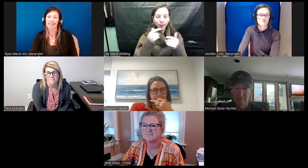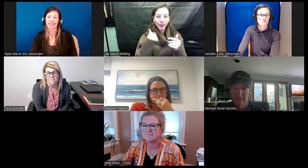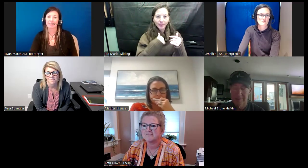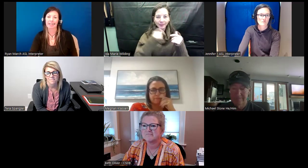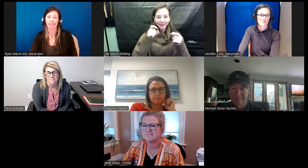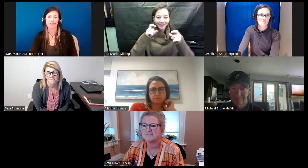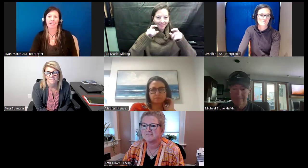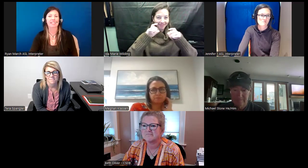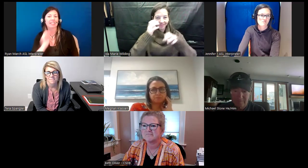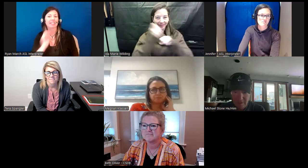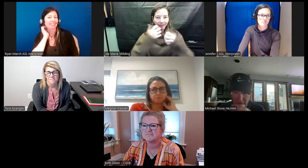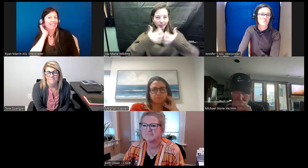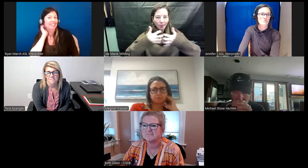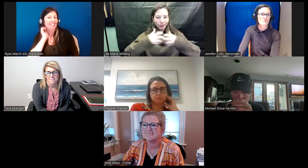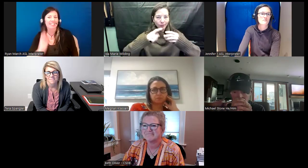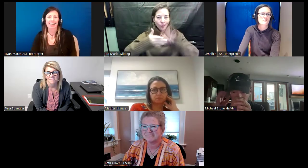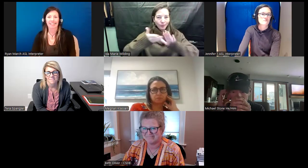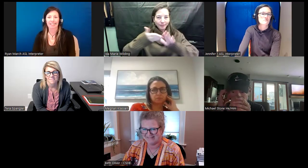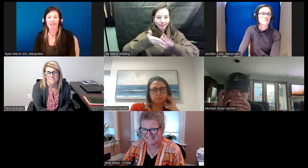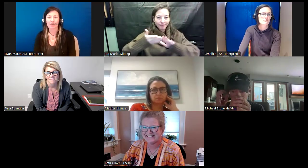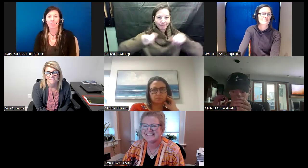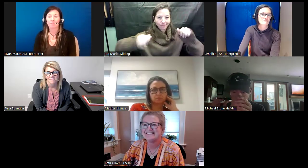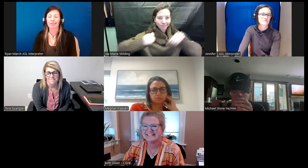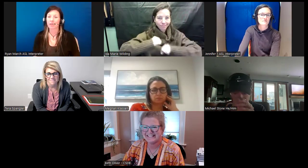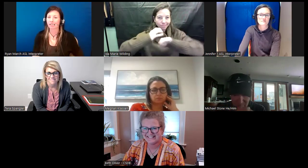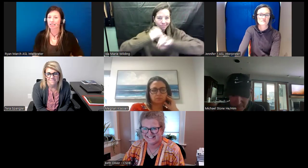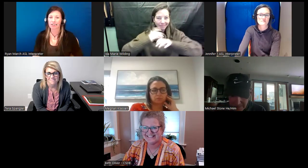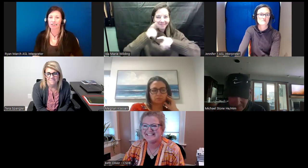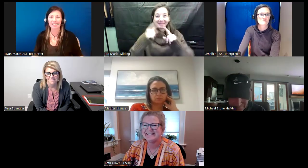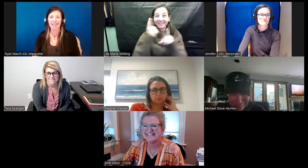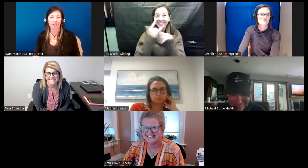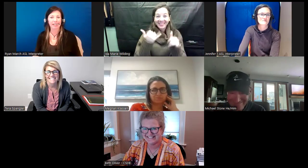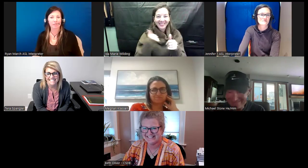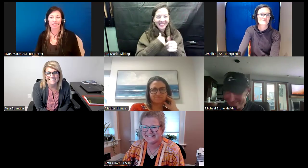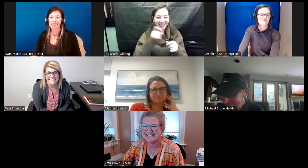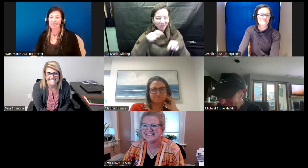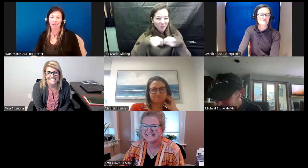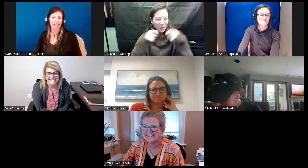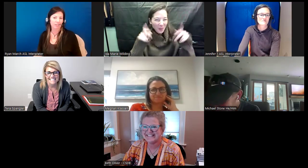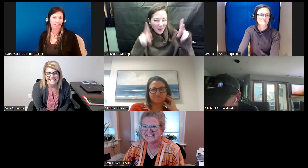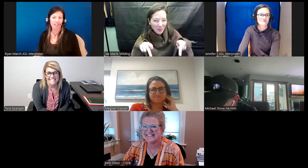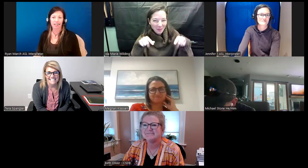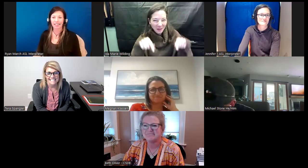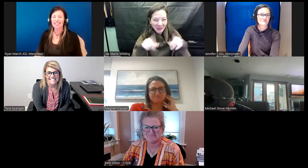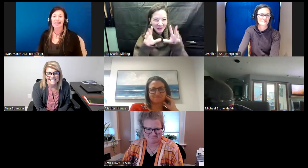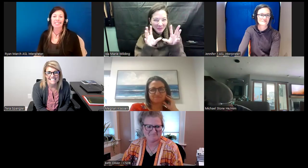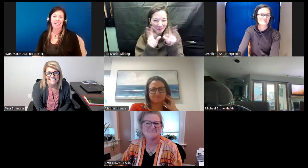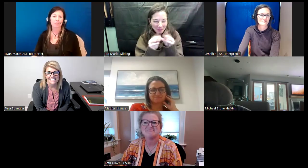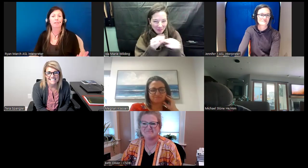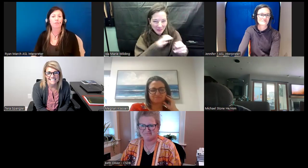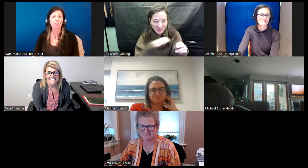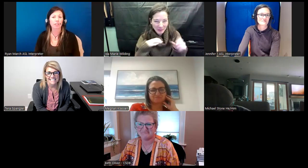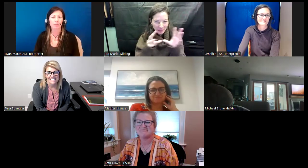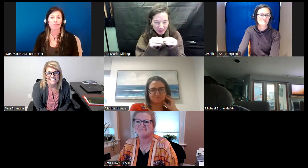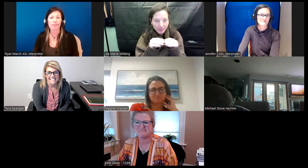This is Ida. Thank you for that. Yes. Yes. So the wheels are turning. Yes. We're getting the machine going. We're starting. Yes.